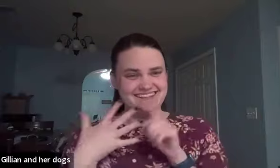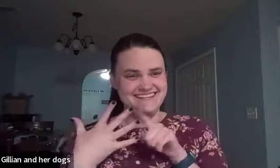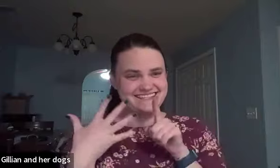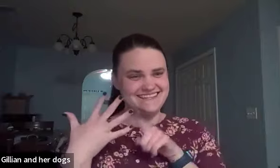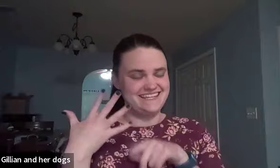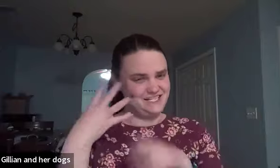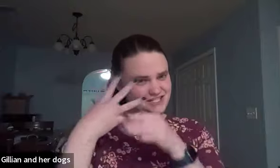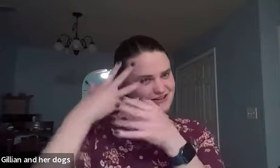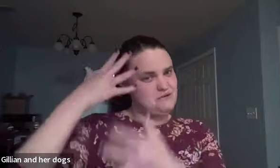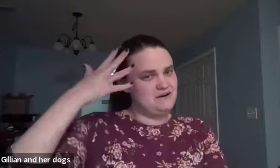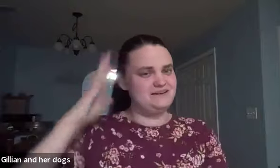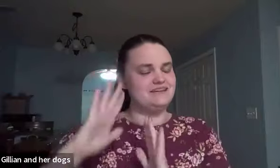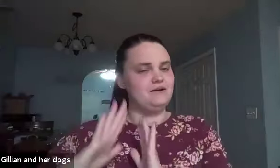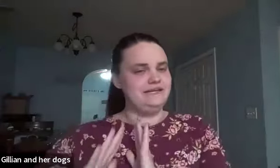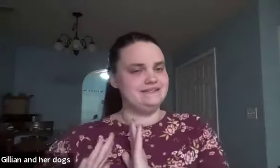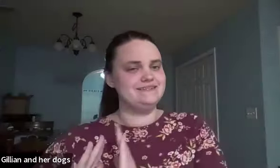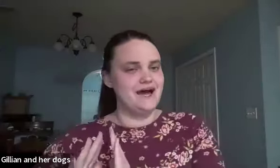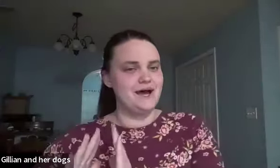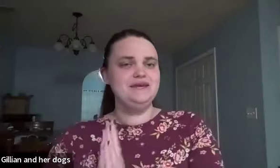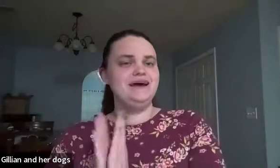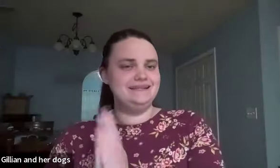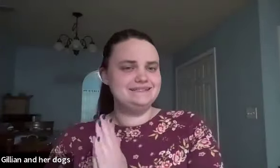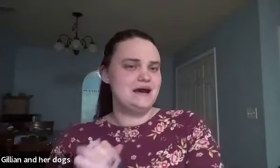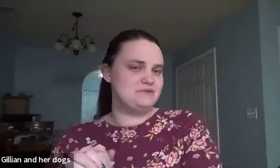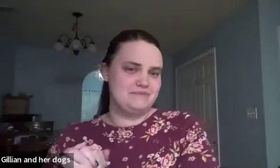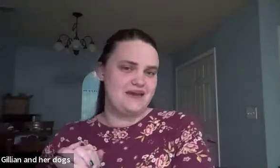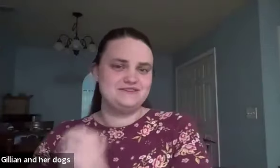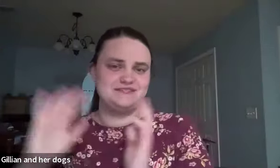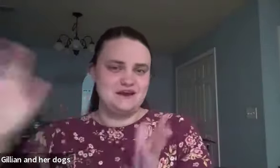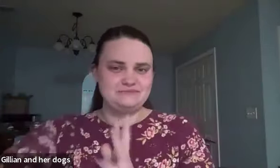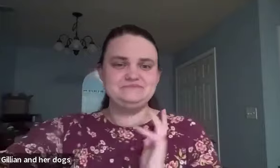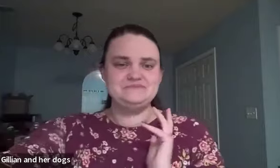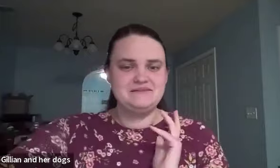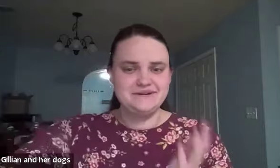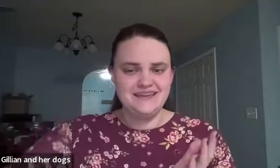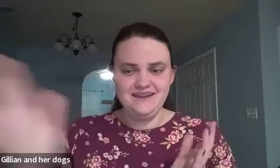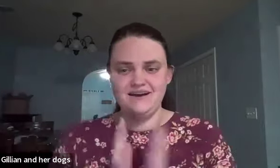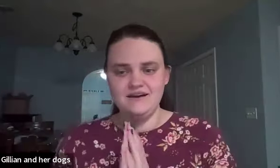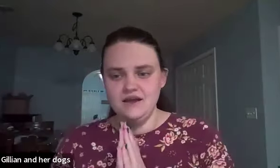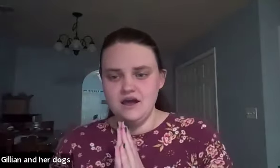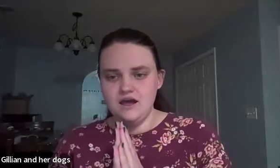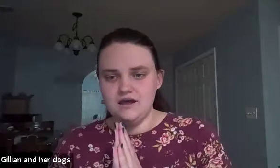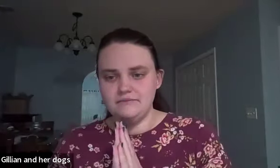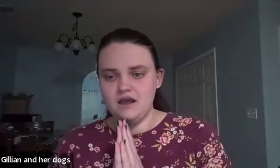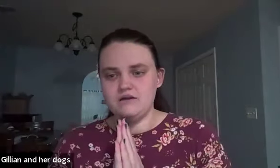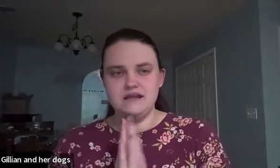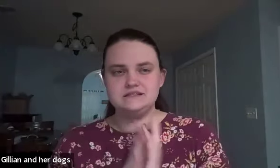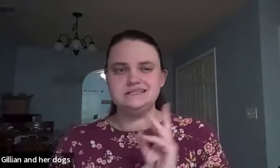and this and this. And I just started going on. I was like, oh, I need to stop. I need to stop with the math. So but yeah. All right. So it is